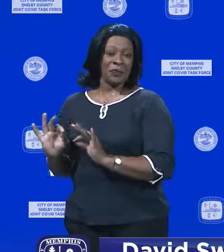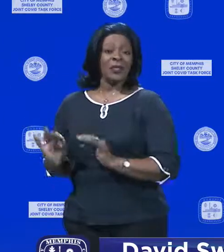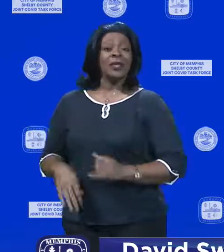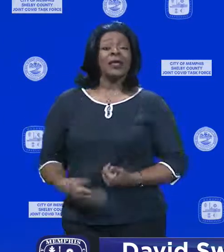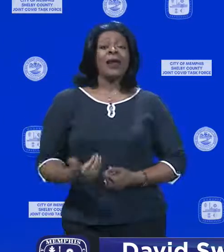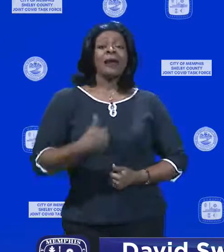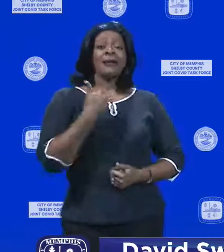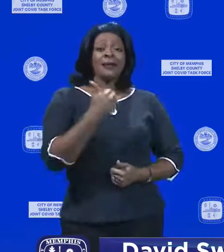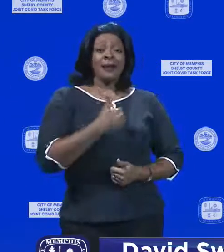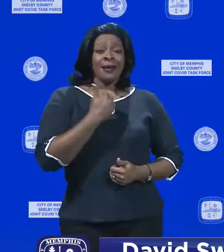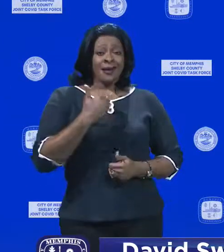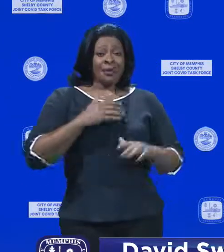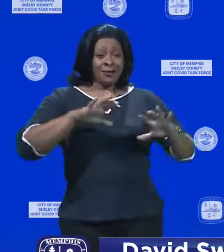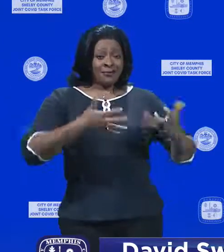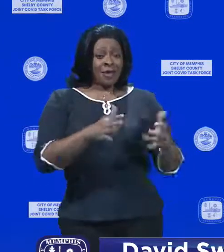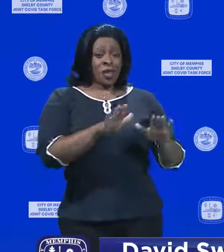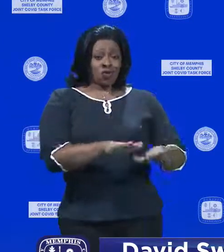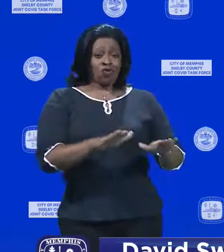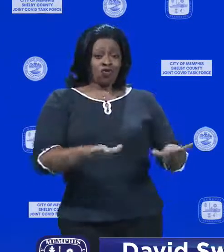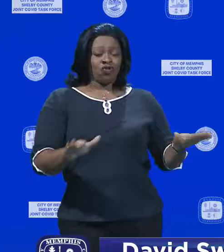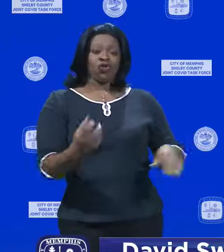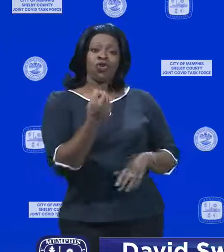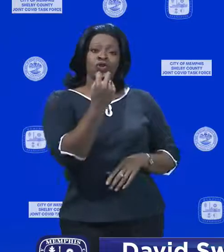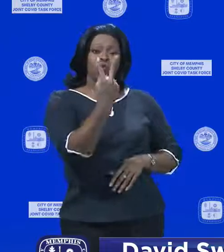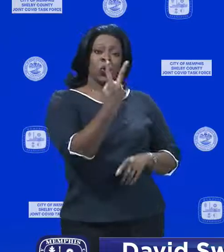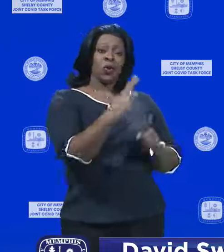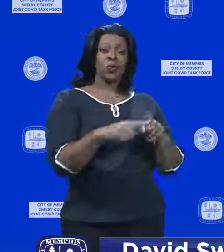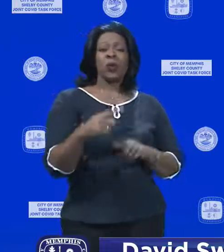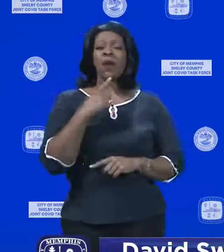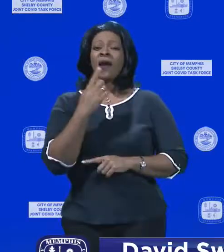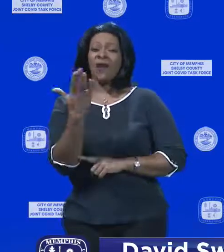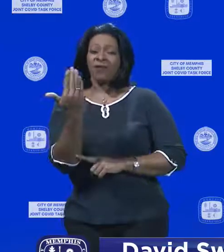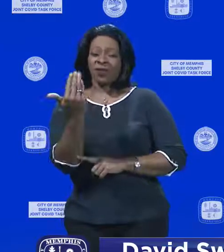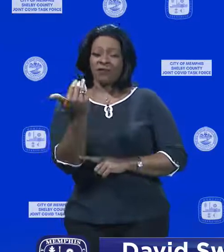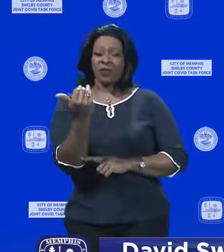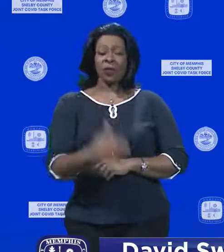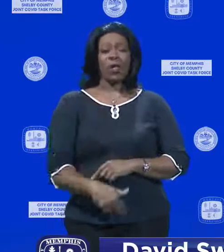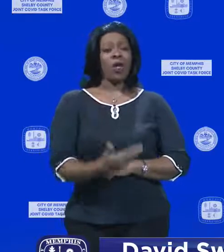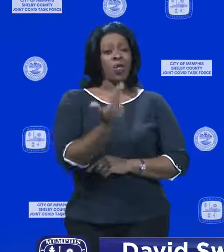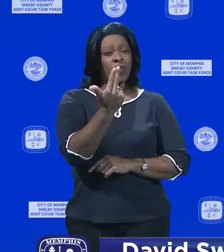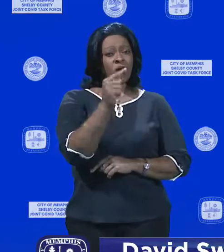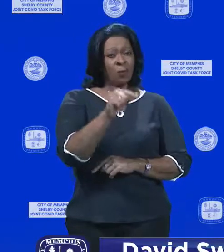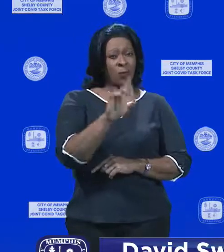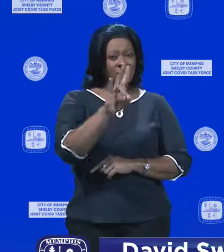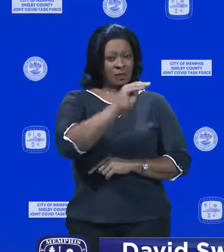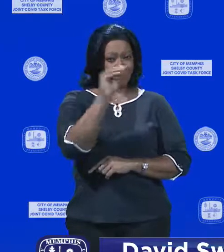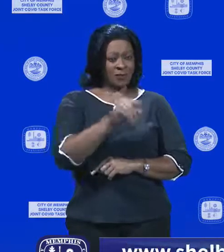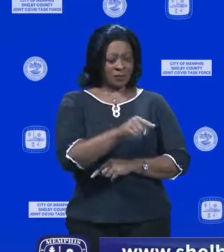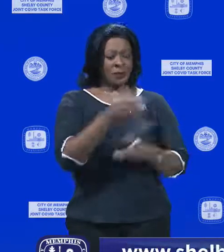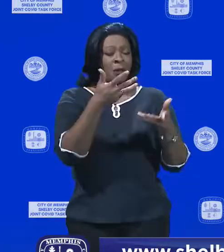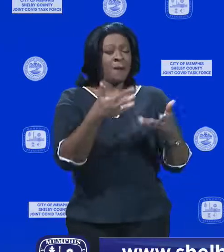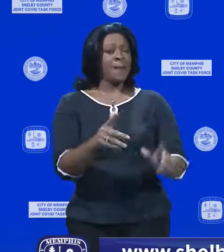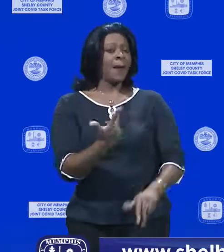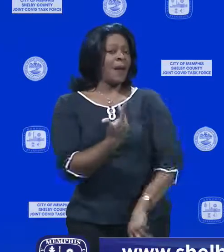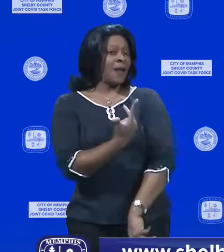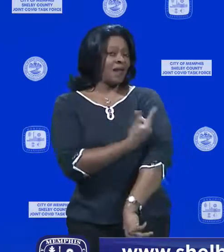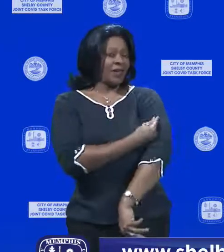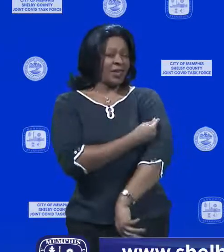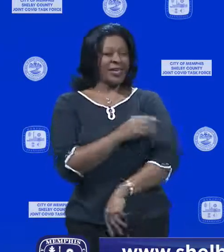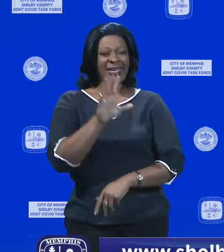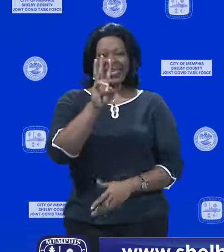At the youngest end, we have our children, 12 to 15 years old, and 13.7% of them have been vaccinated,